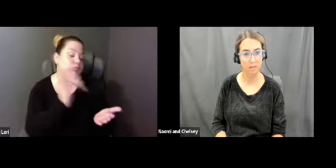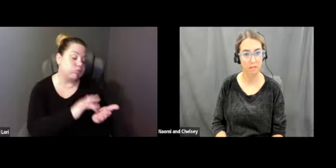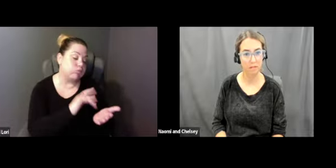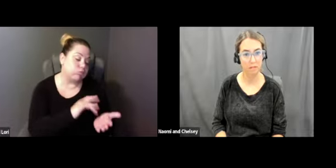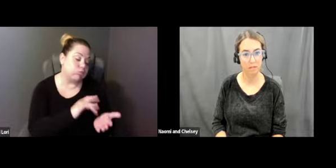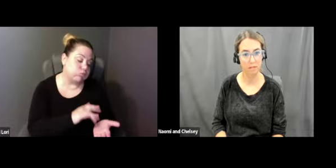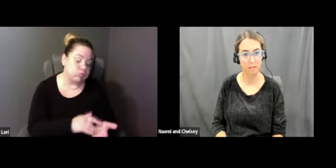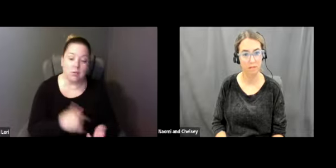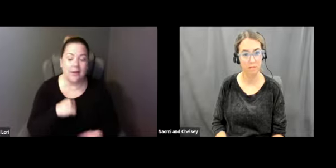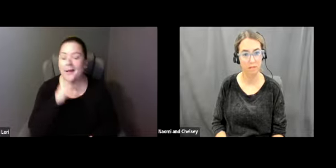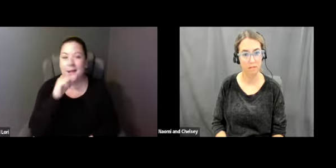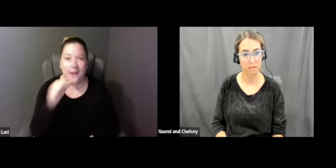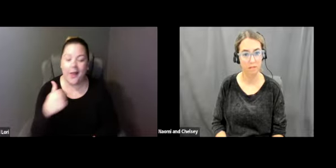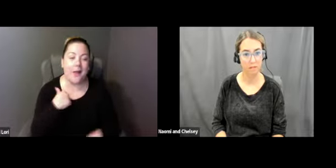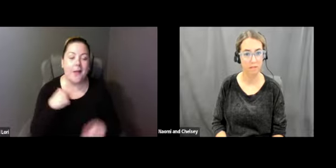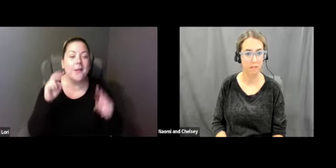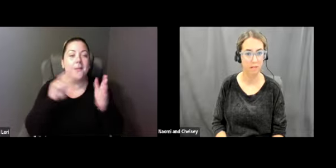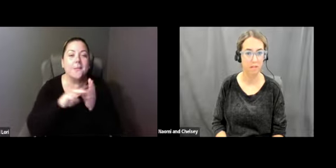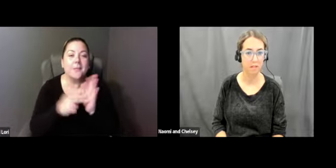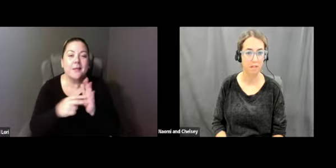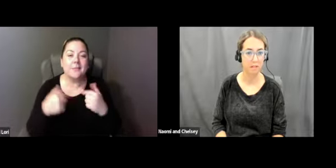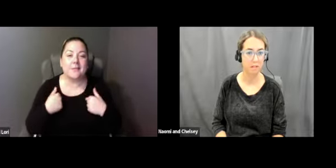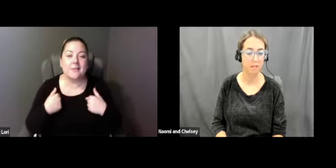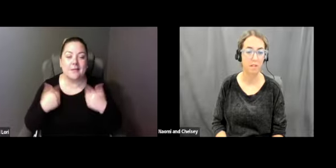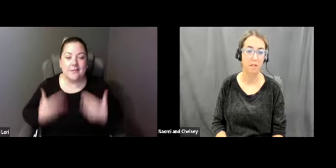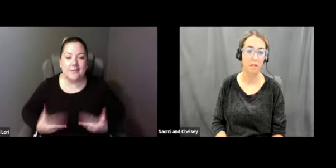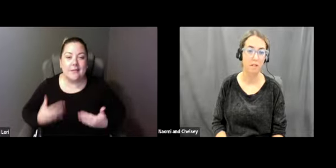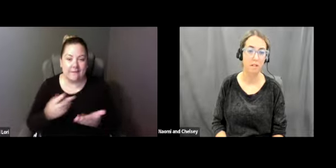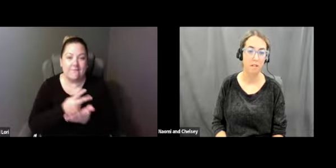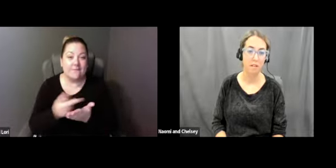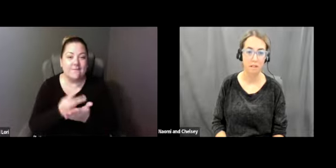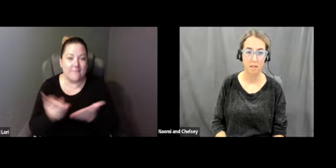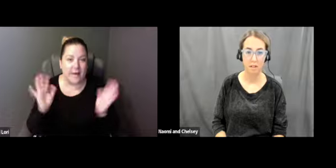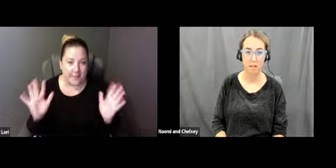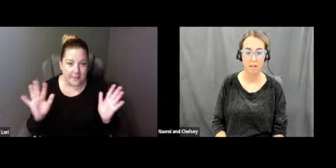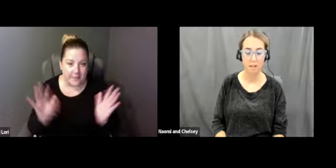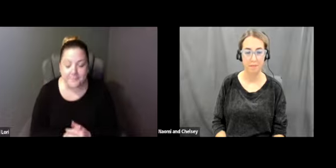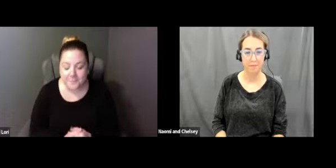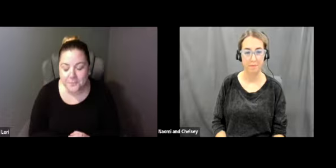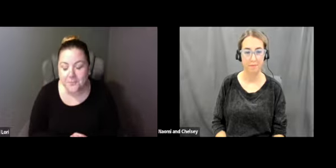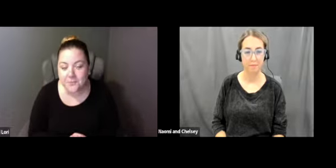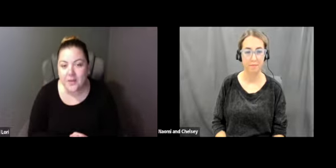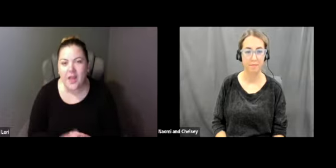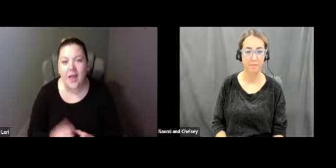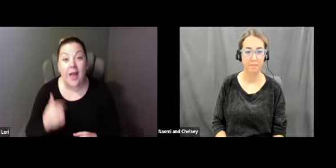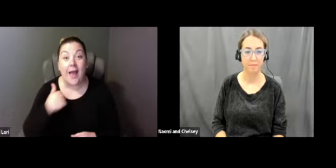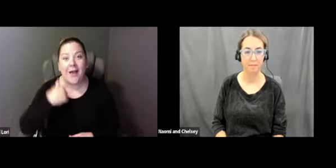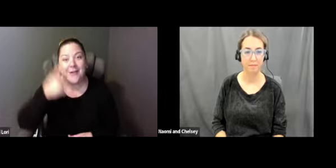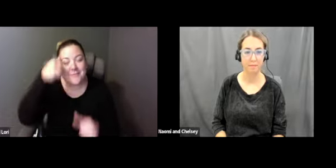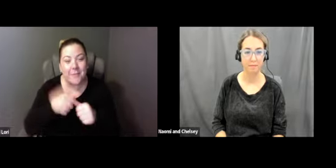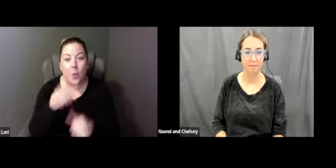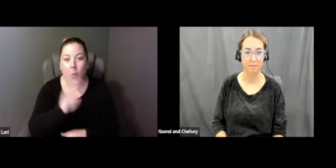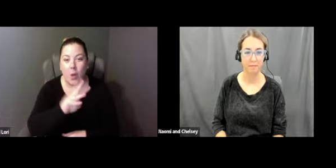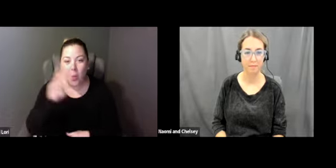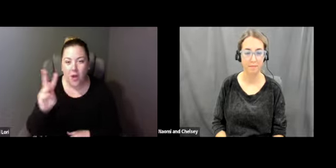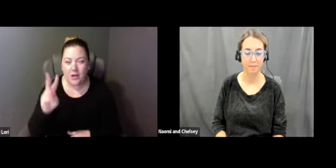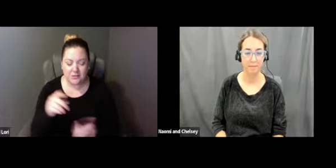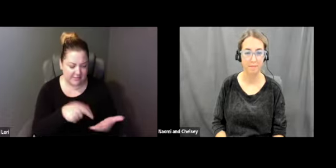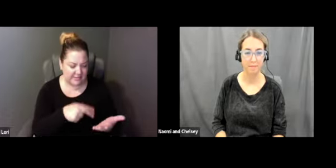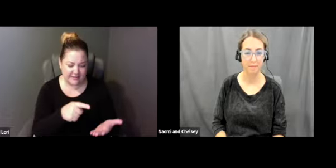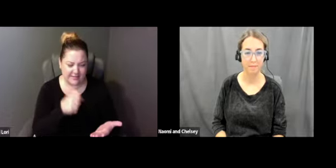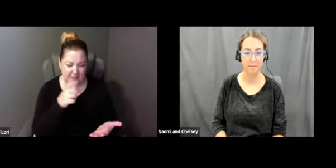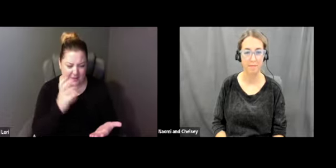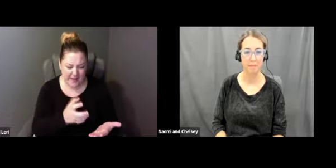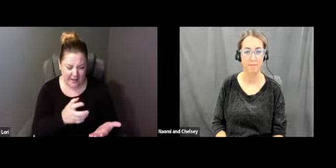mouth. I was a failure. I remember having to create my own little food percentages because I'm like, well, I just